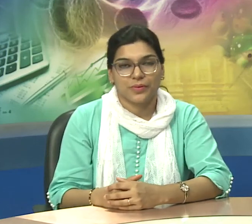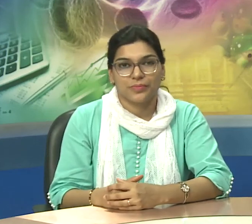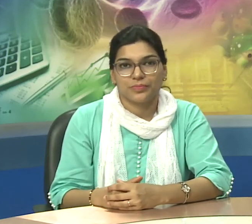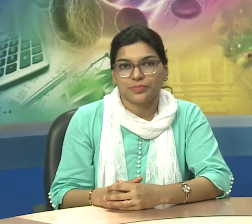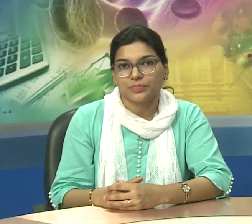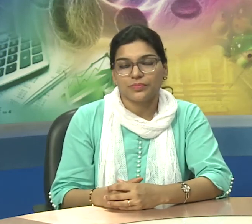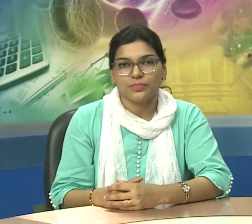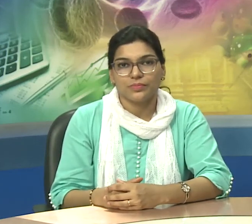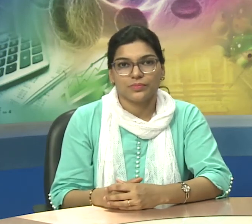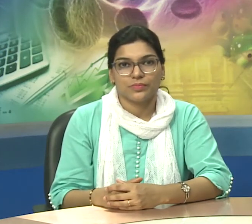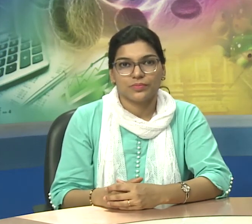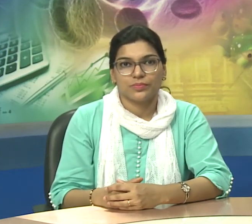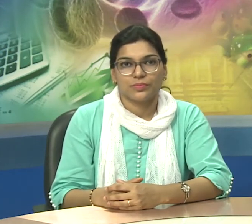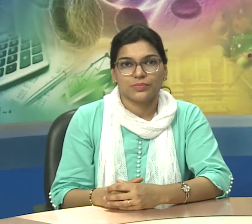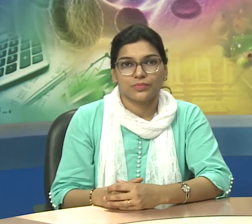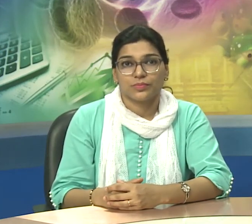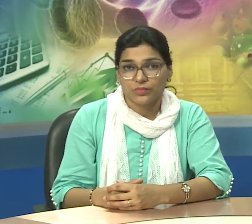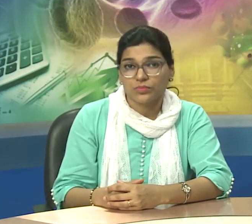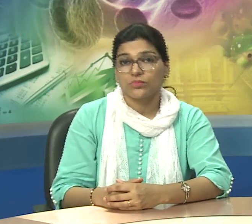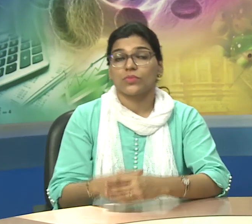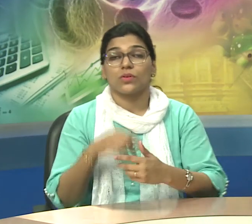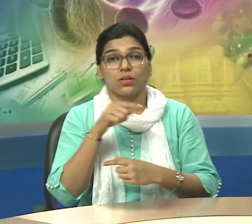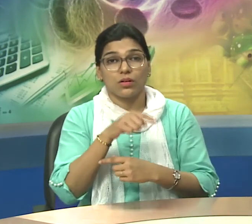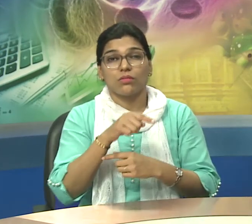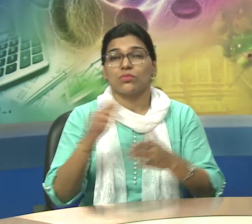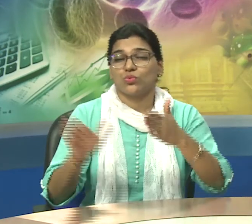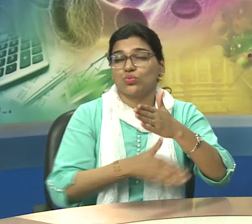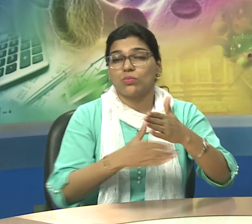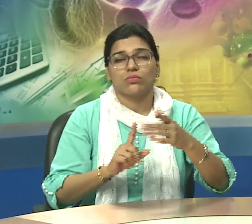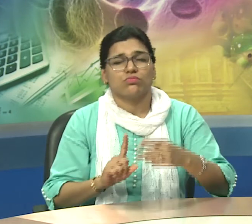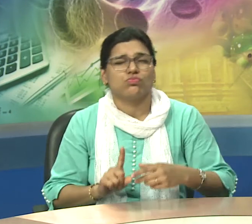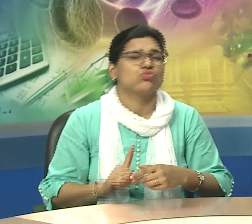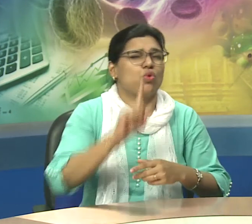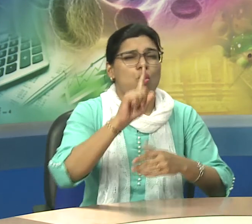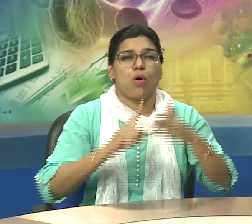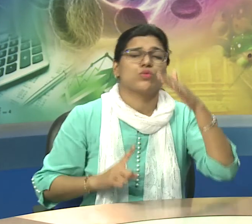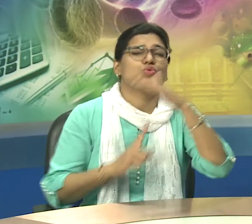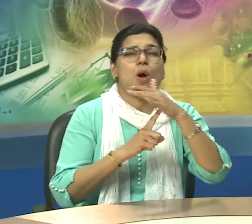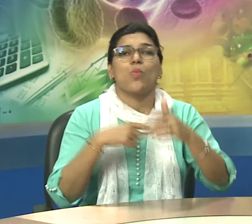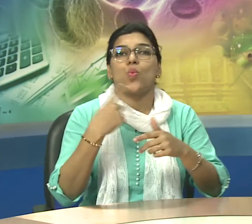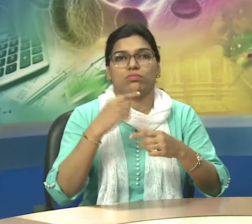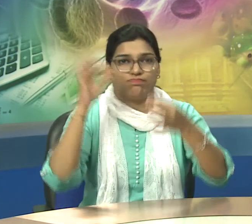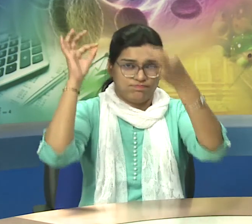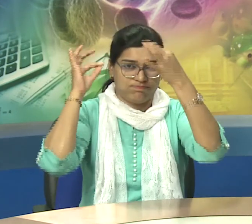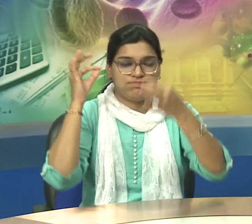Khan breathed his last. In the honor of this